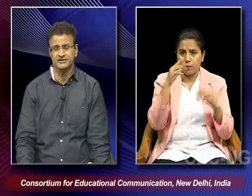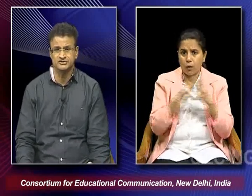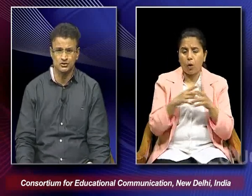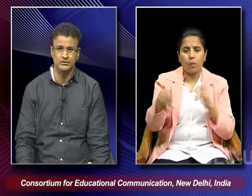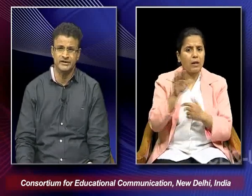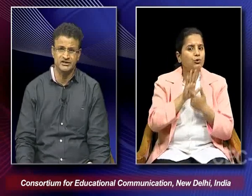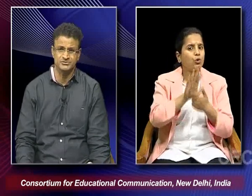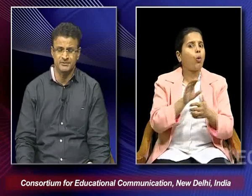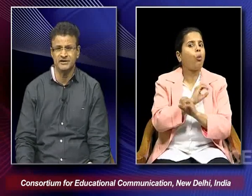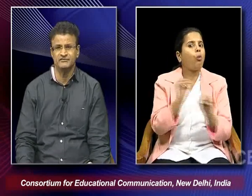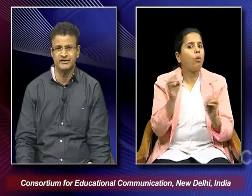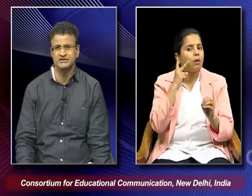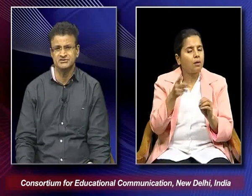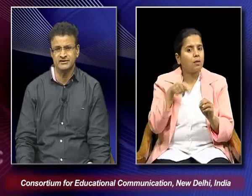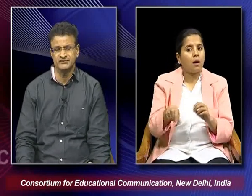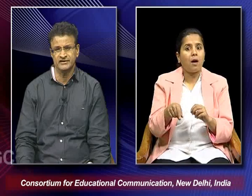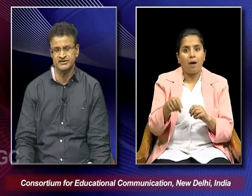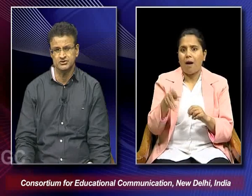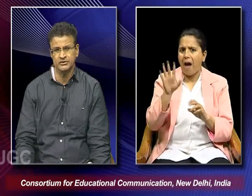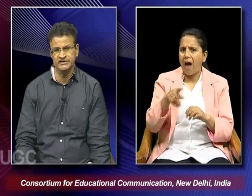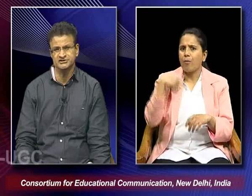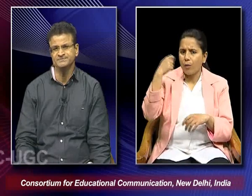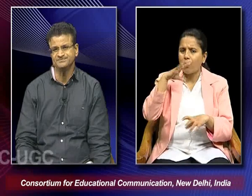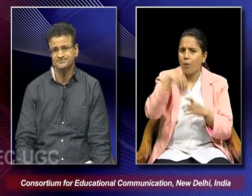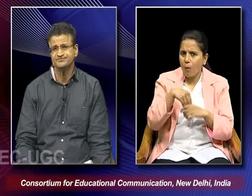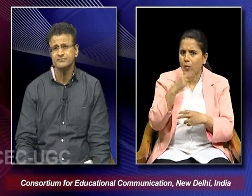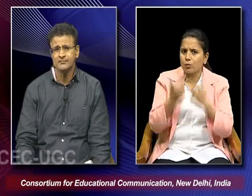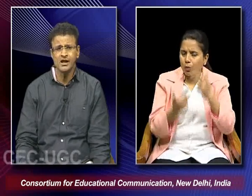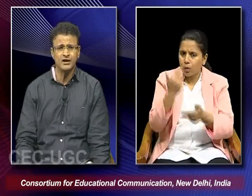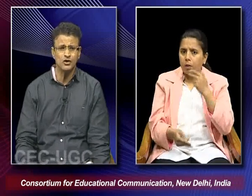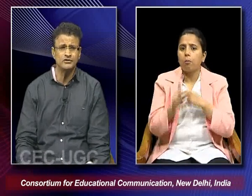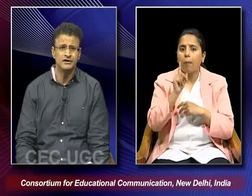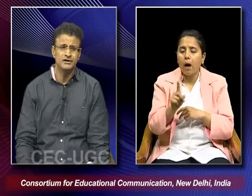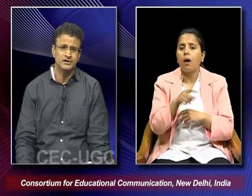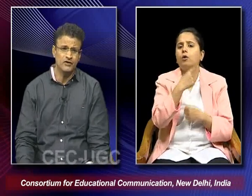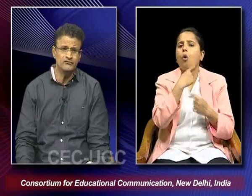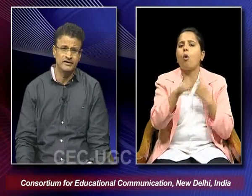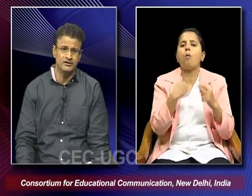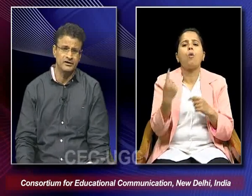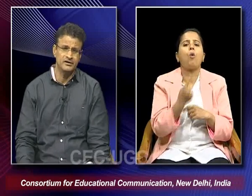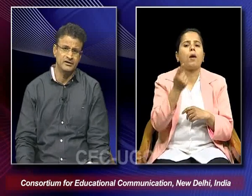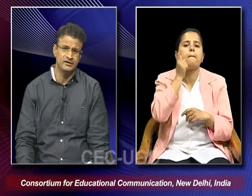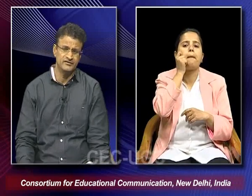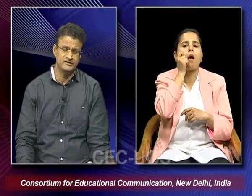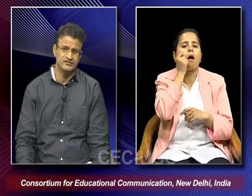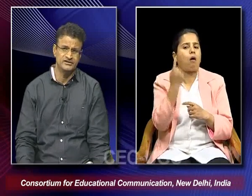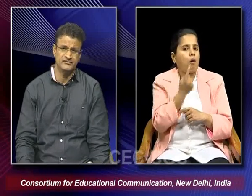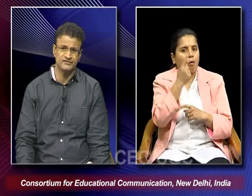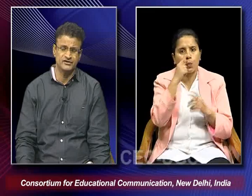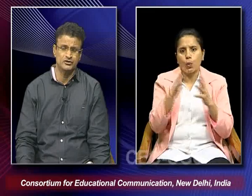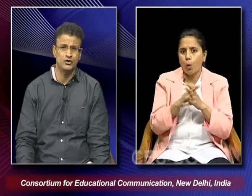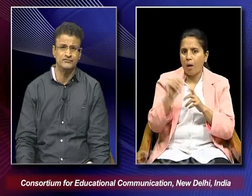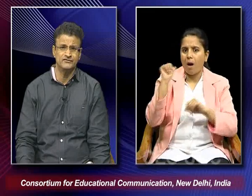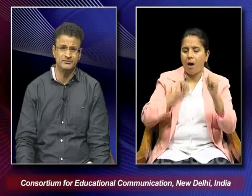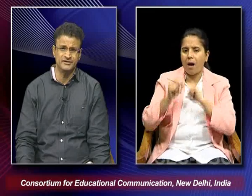being shown as prominent figures, where the stories are not revolving within the